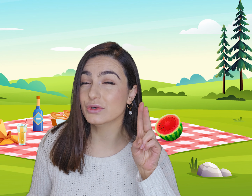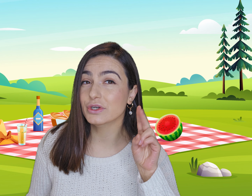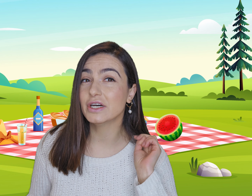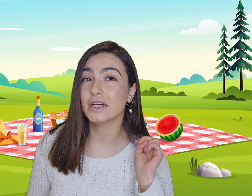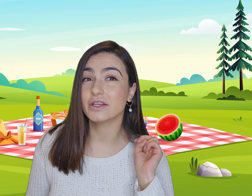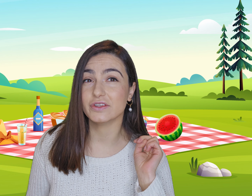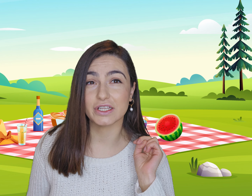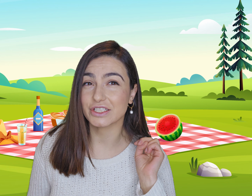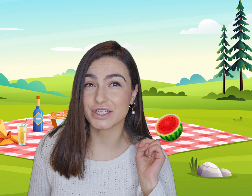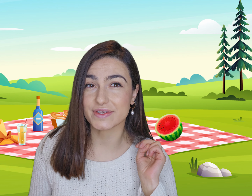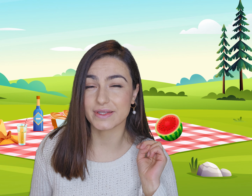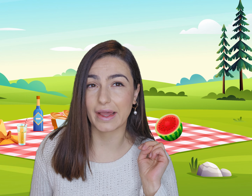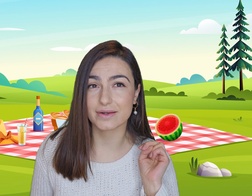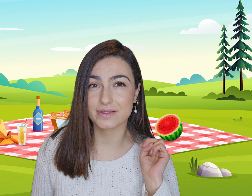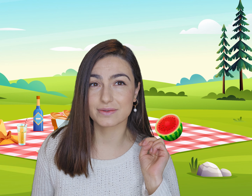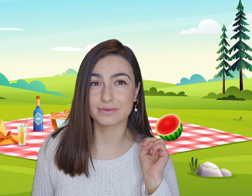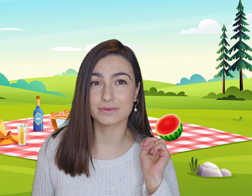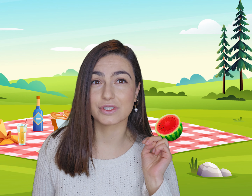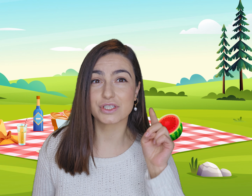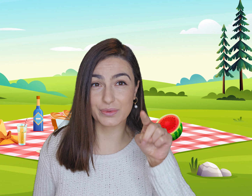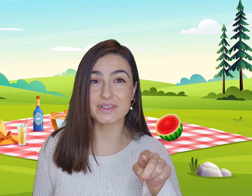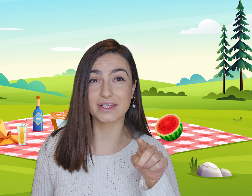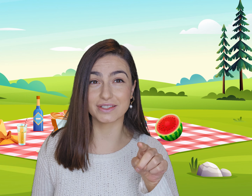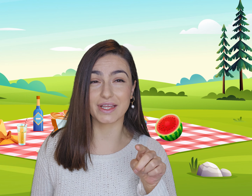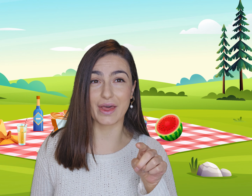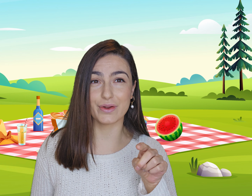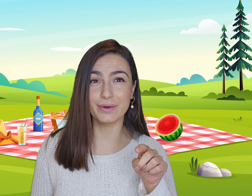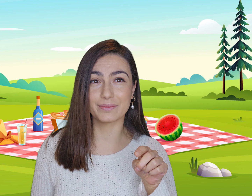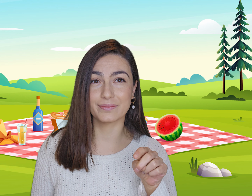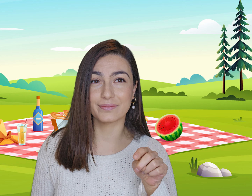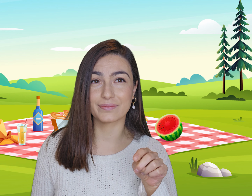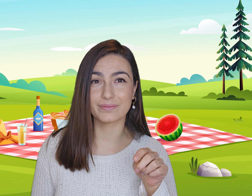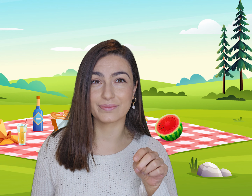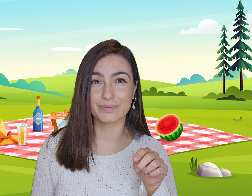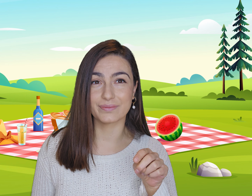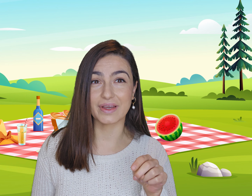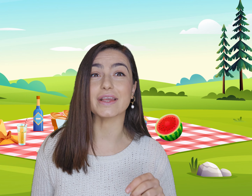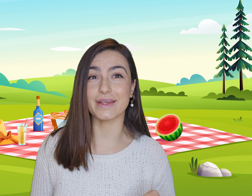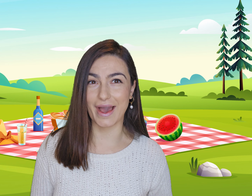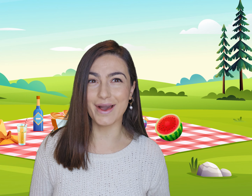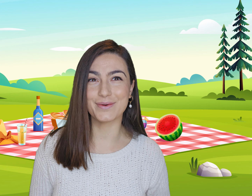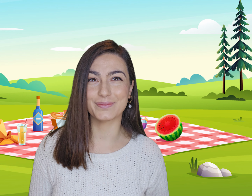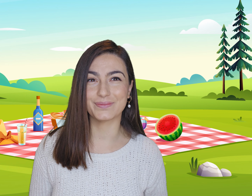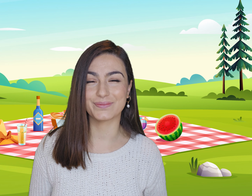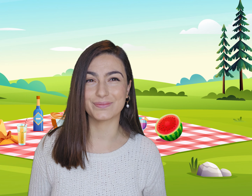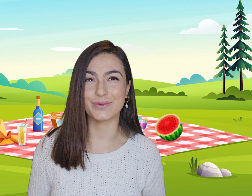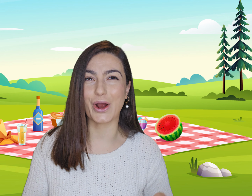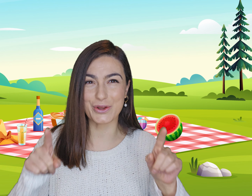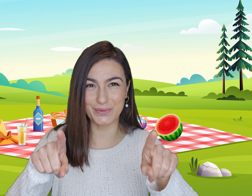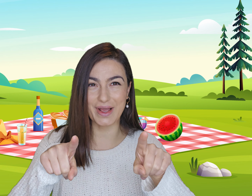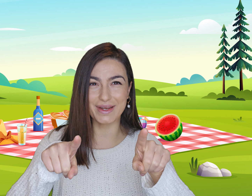delicious snacks shall we sing it together yeah are you ready